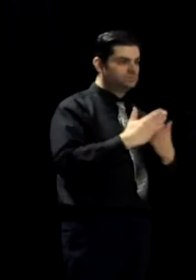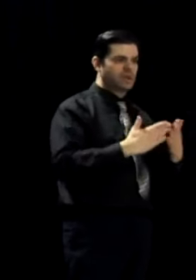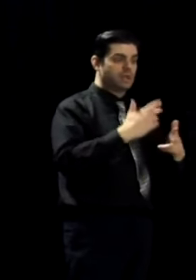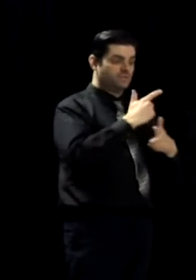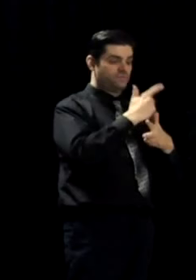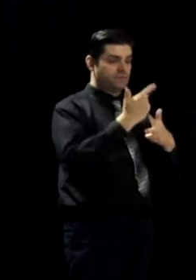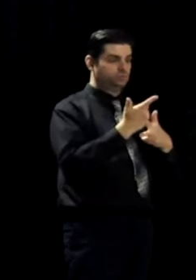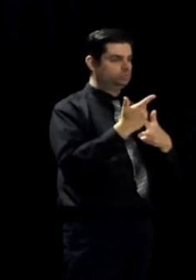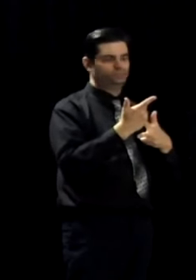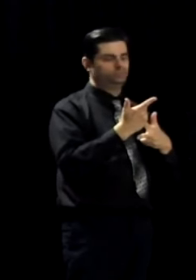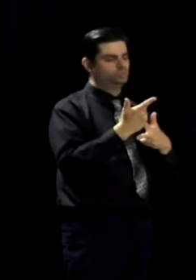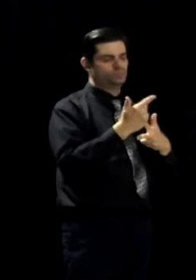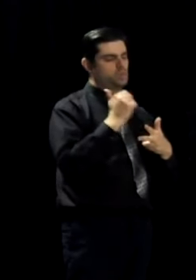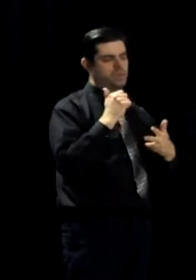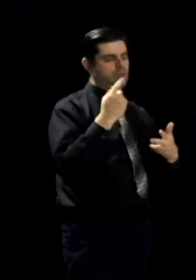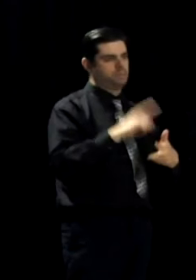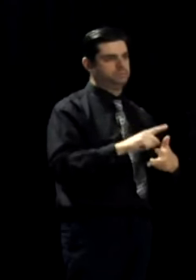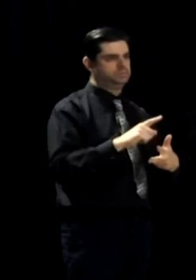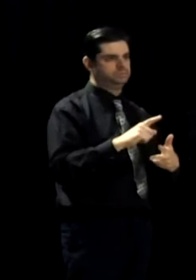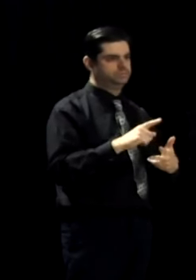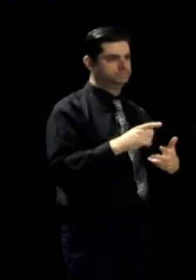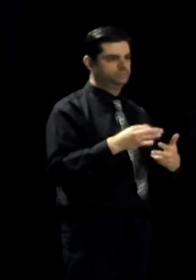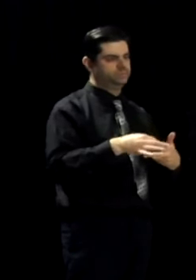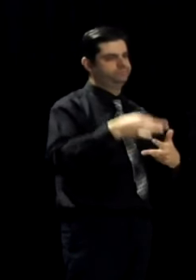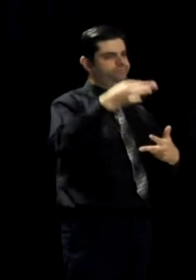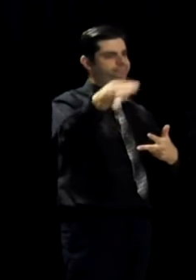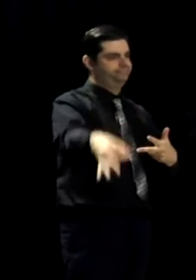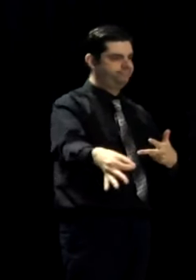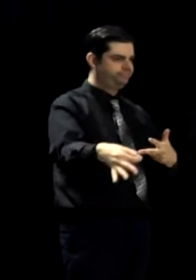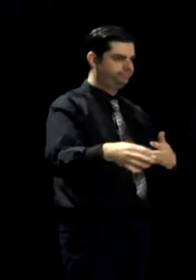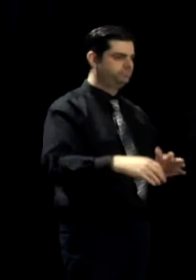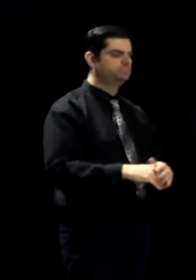is it's about our own health. Think about it. If you